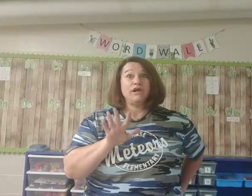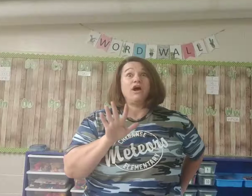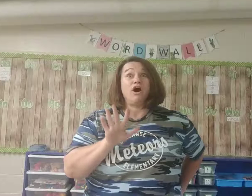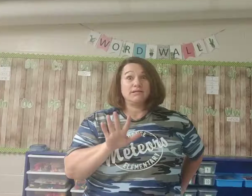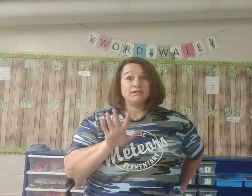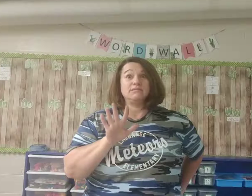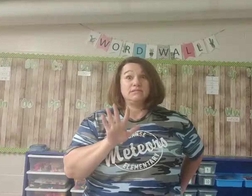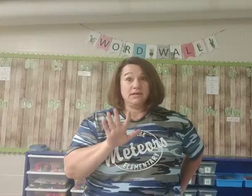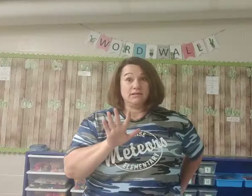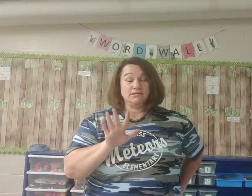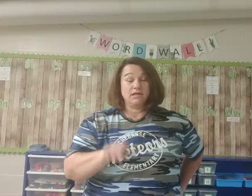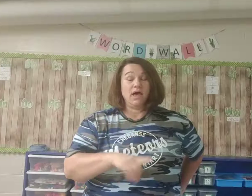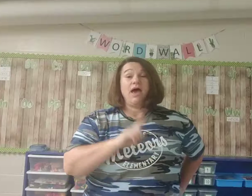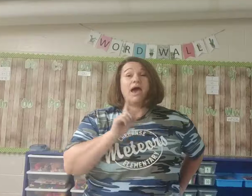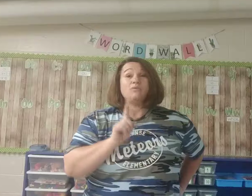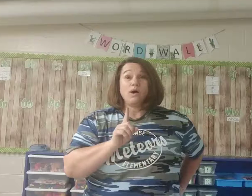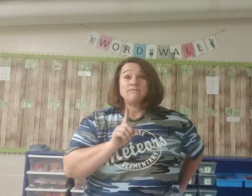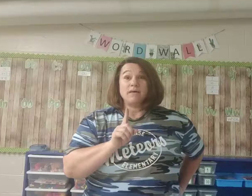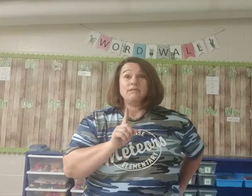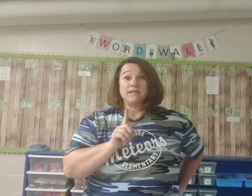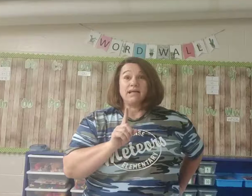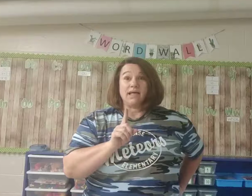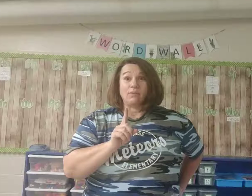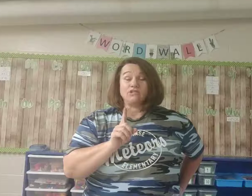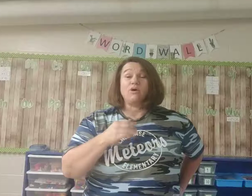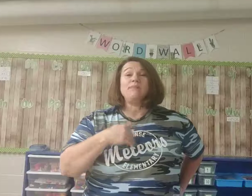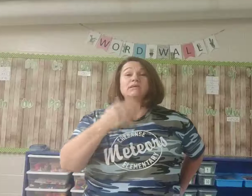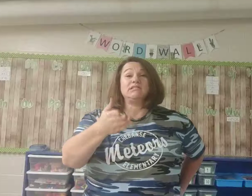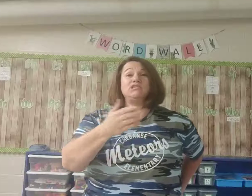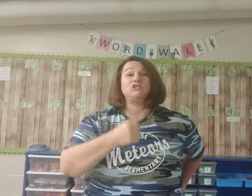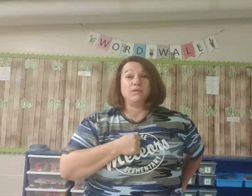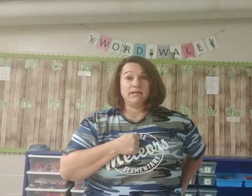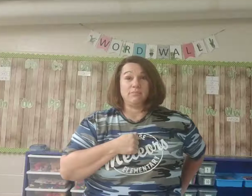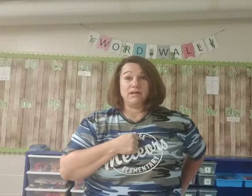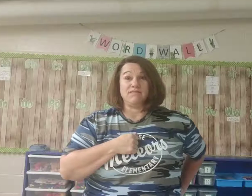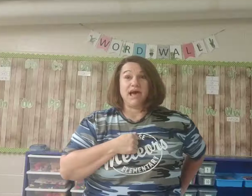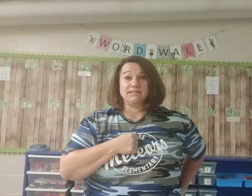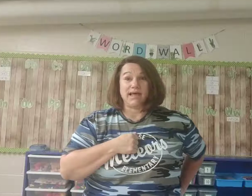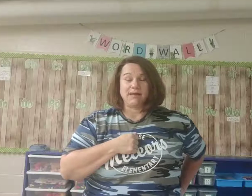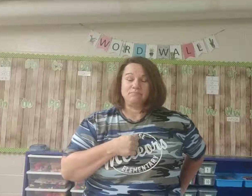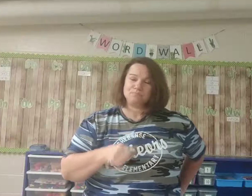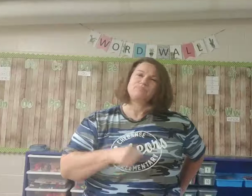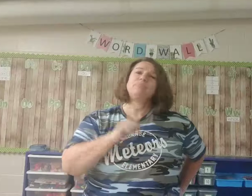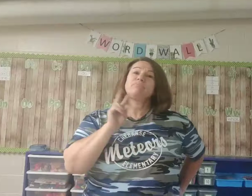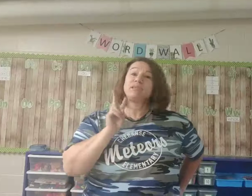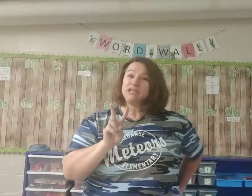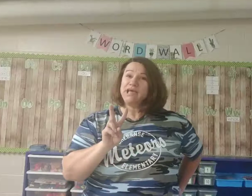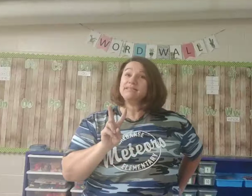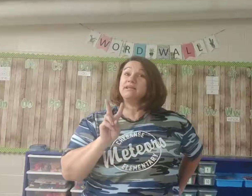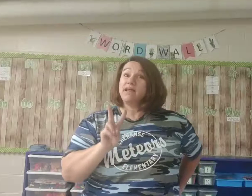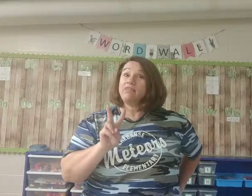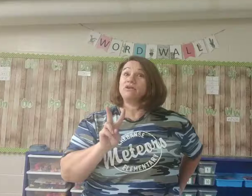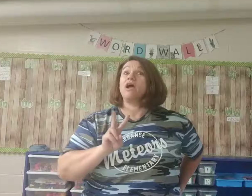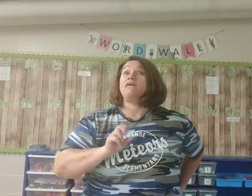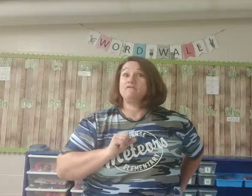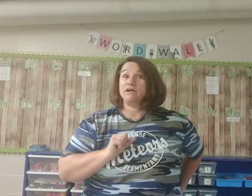very awesome skills, and one of them is sign language. So I'm going to teach you a little bit of that today. She has another